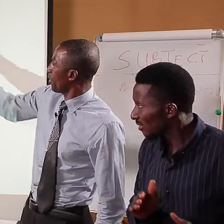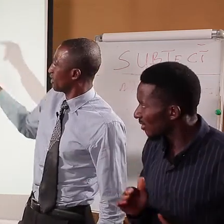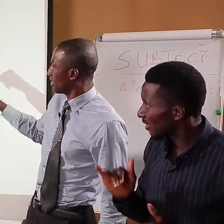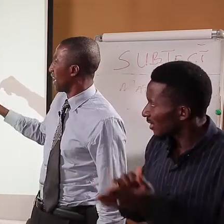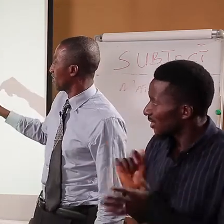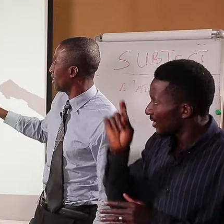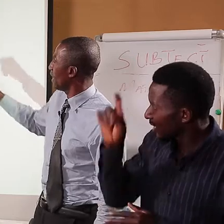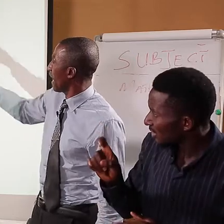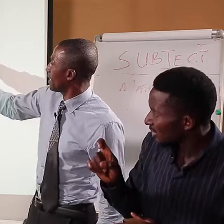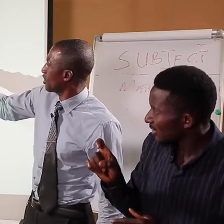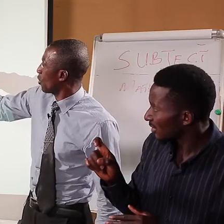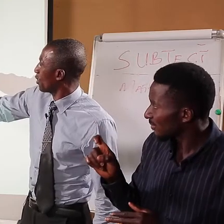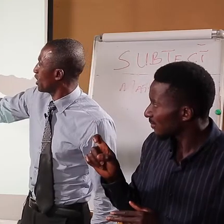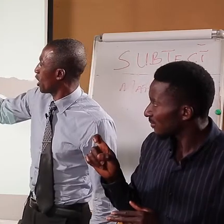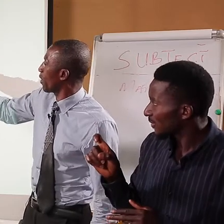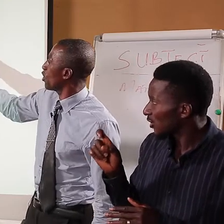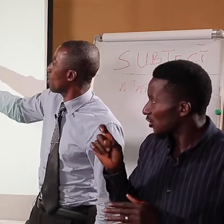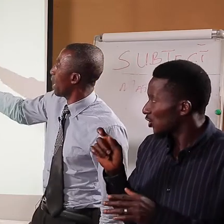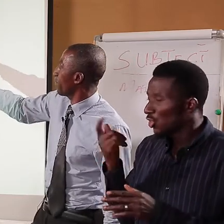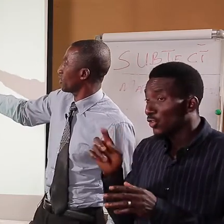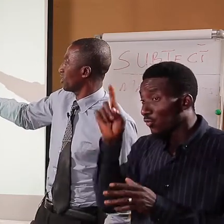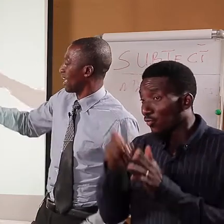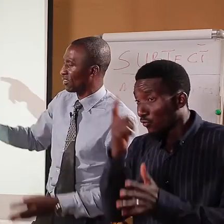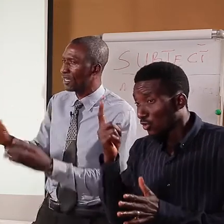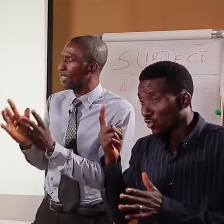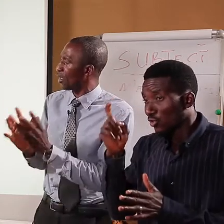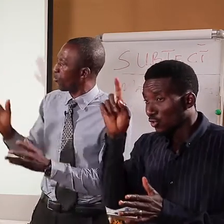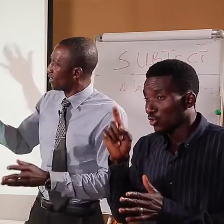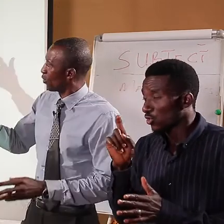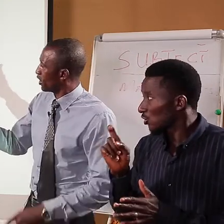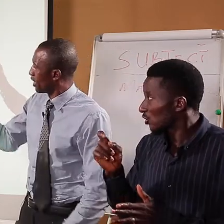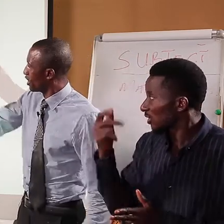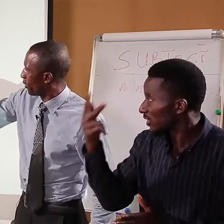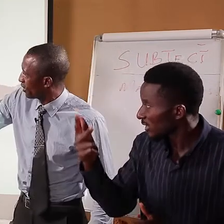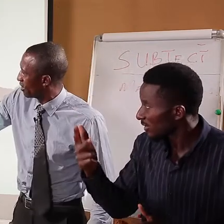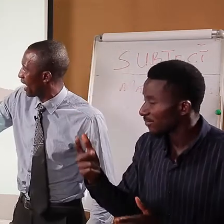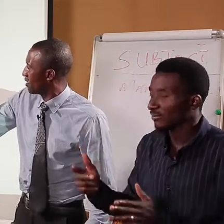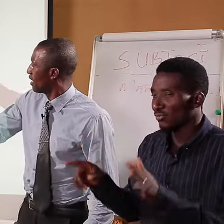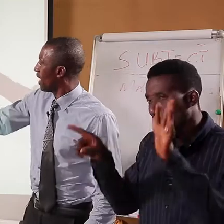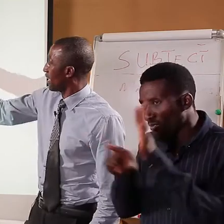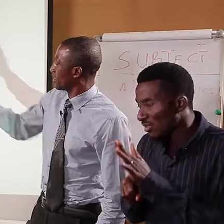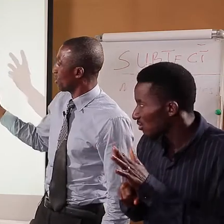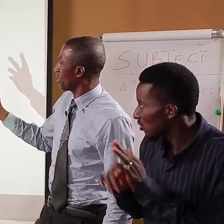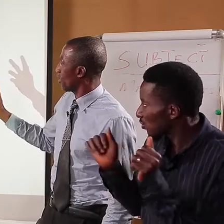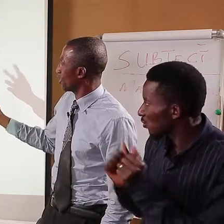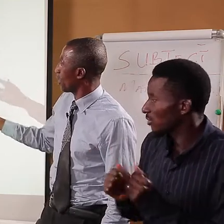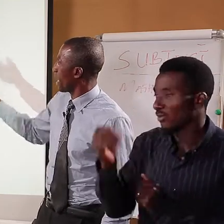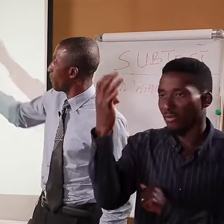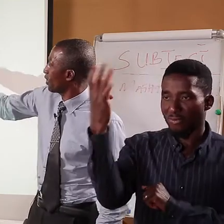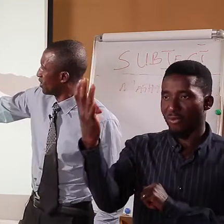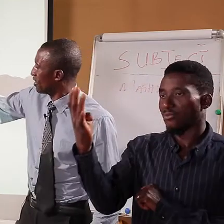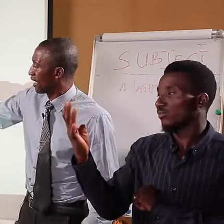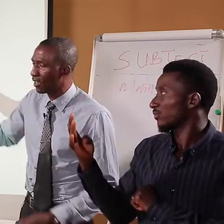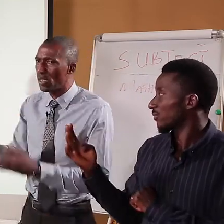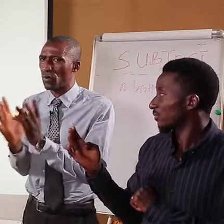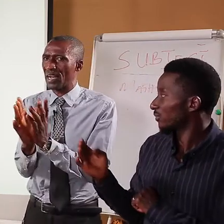have plus 6x, and the second equation we also have plus 6x. The first equation is plus 6x, and the second equation we have